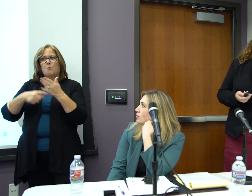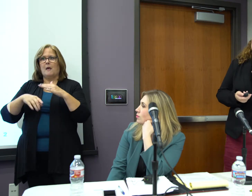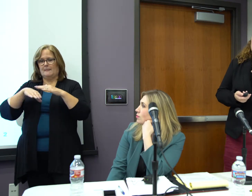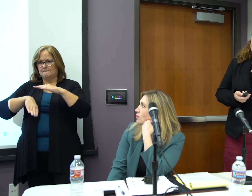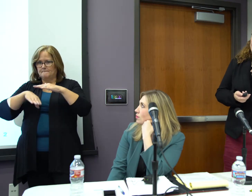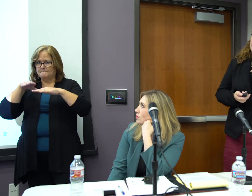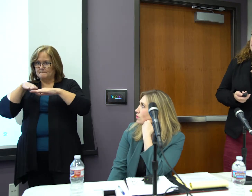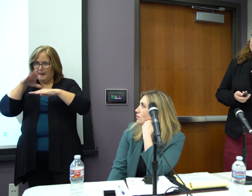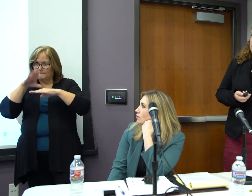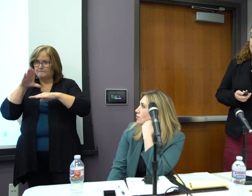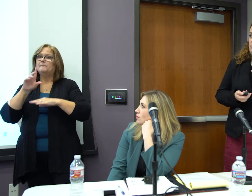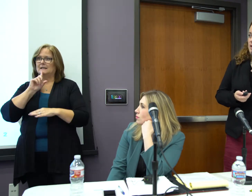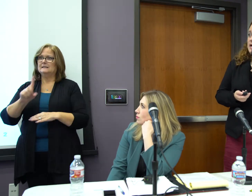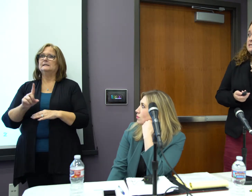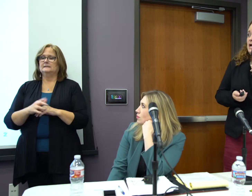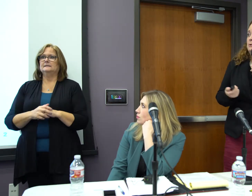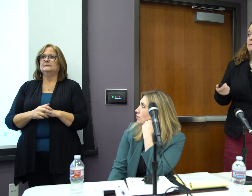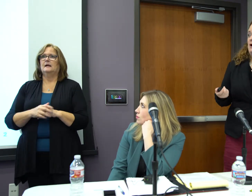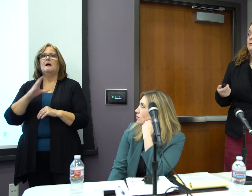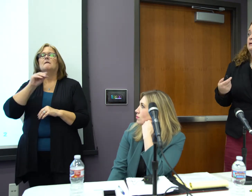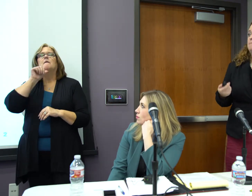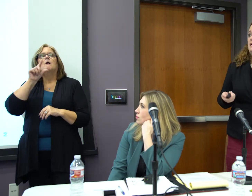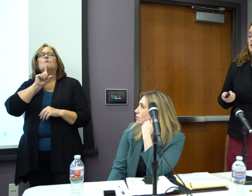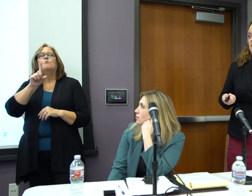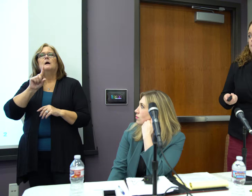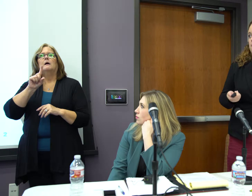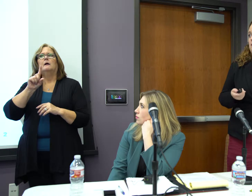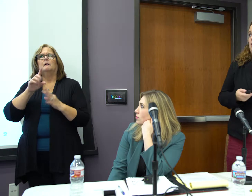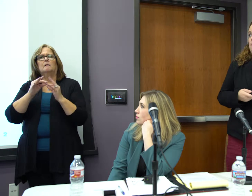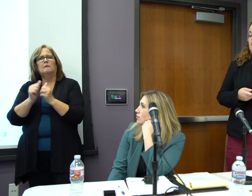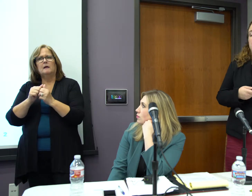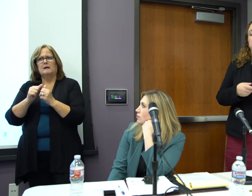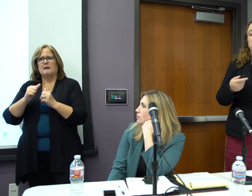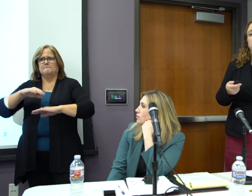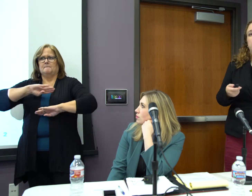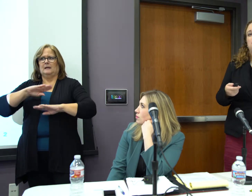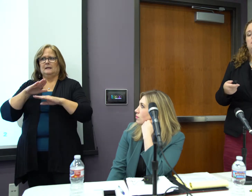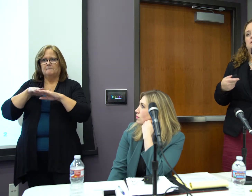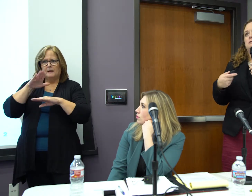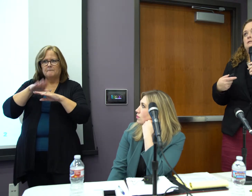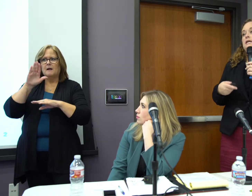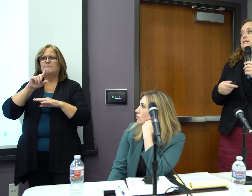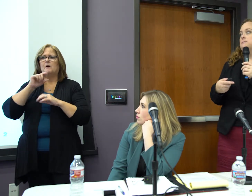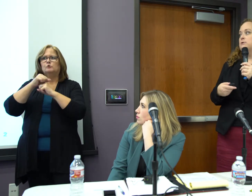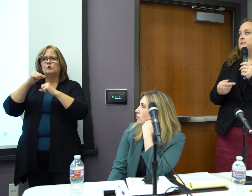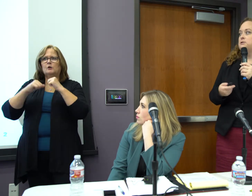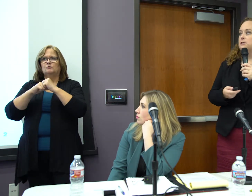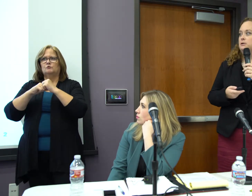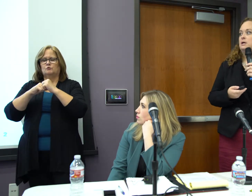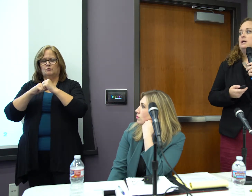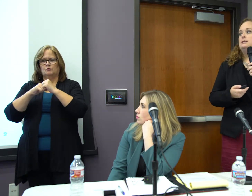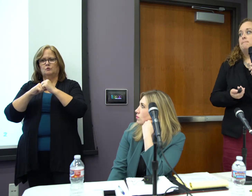minimum is. And it's not really about meeting a minimum. but kind of structuring, the setting is supposed to